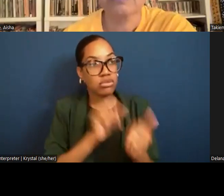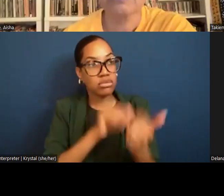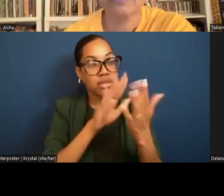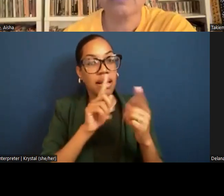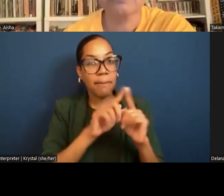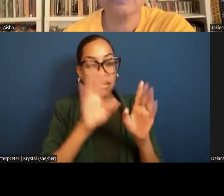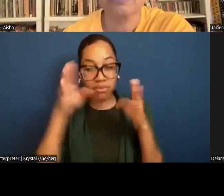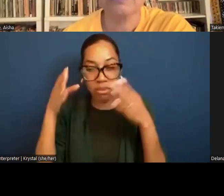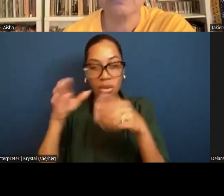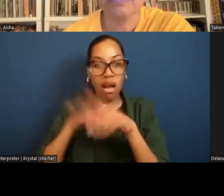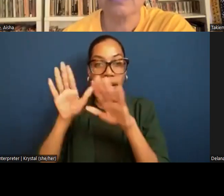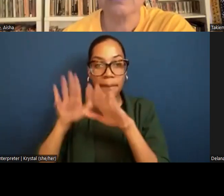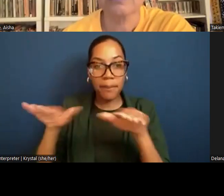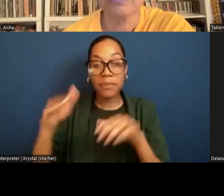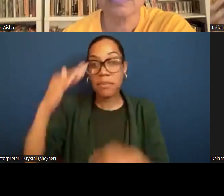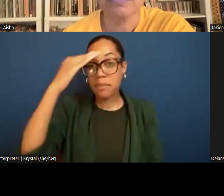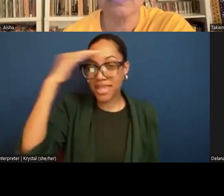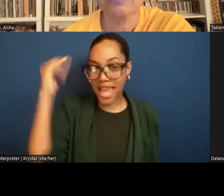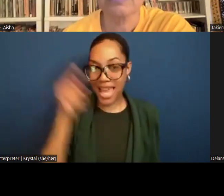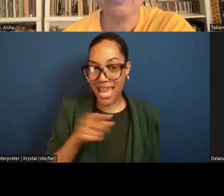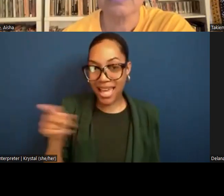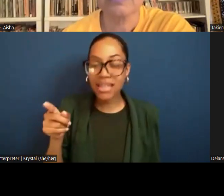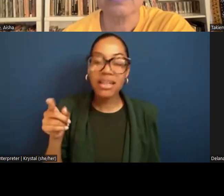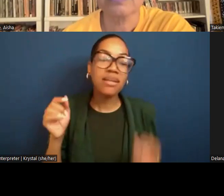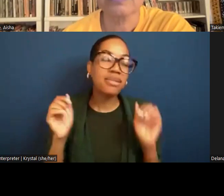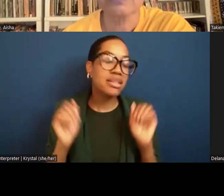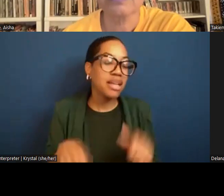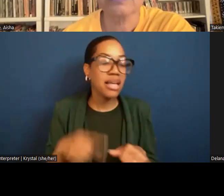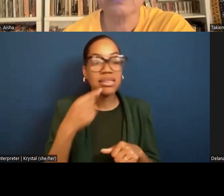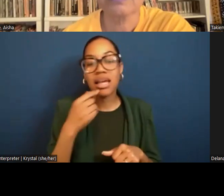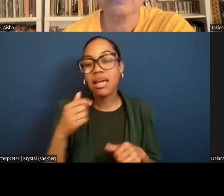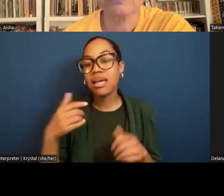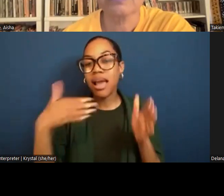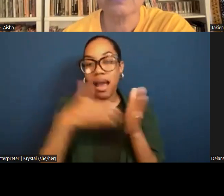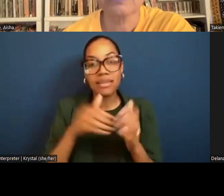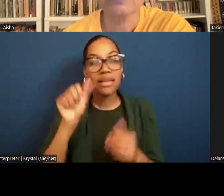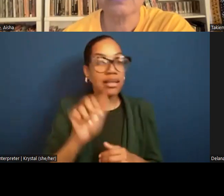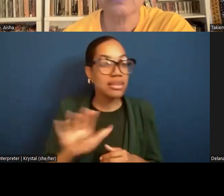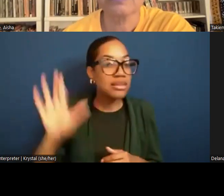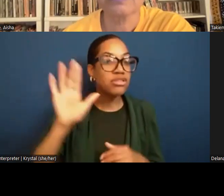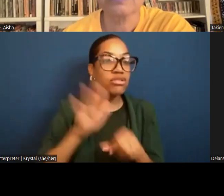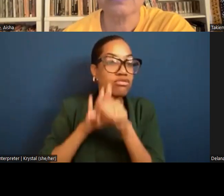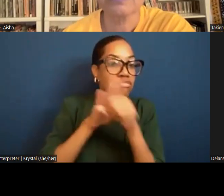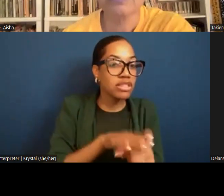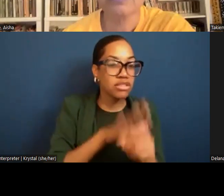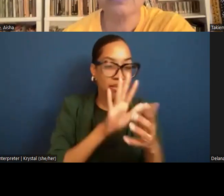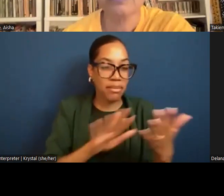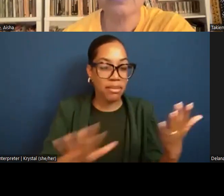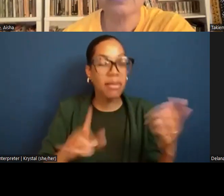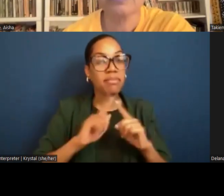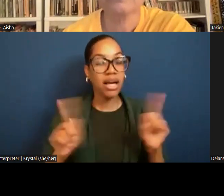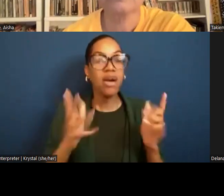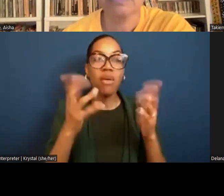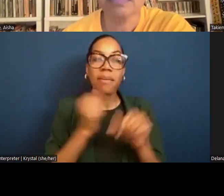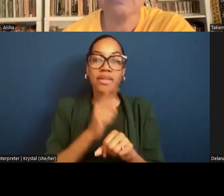well, in particular, and all children. We can say the same thing about, anti-Asian oppression, et cetera. So just wanted to